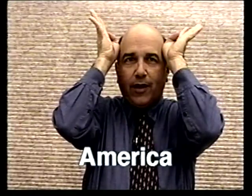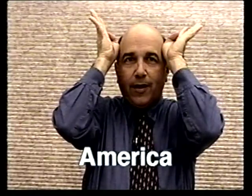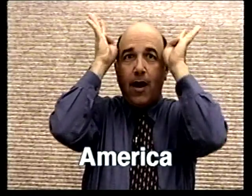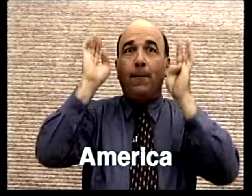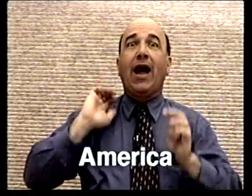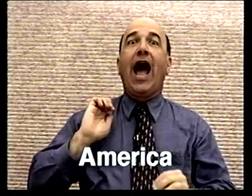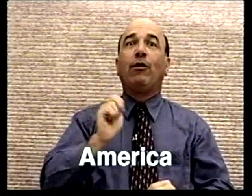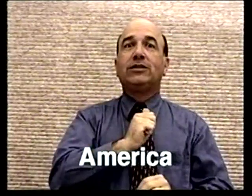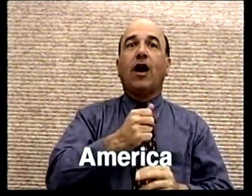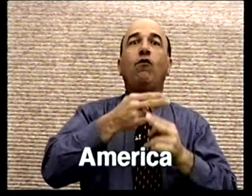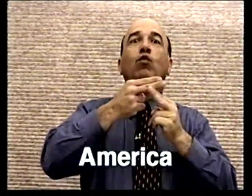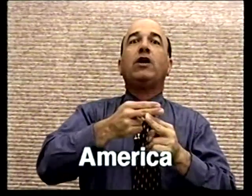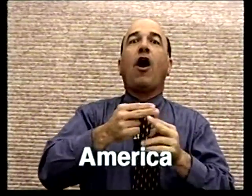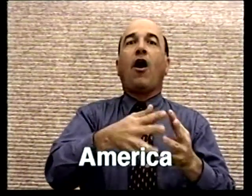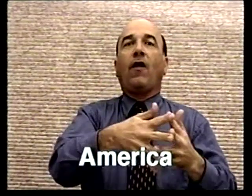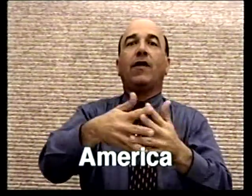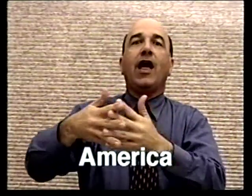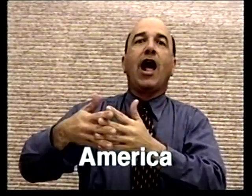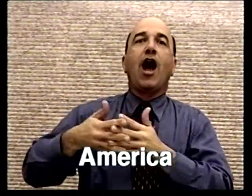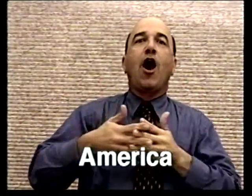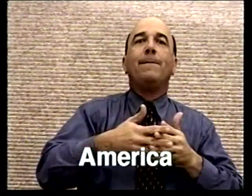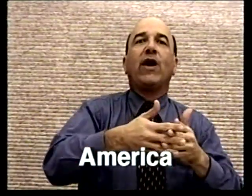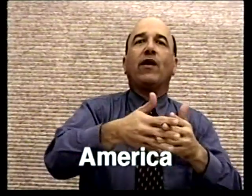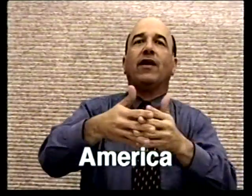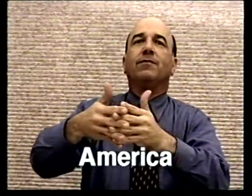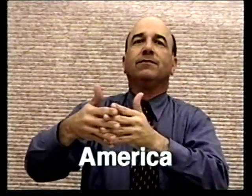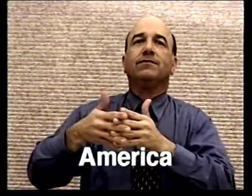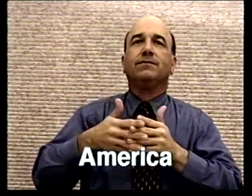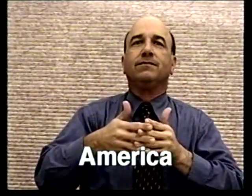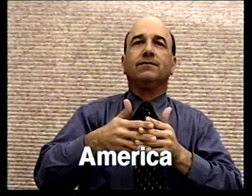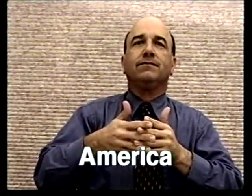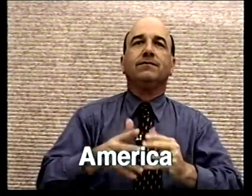America, but ourselves we call America.